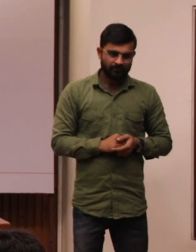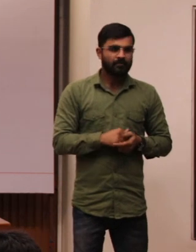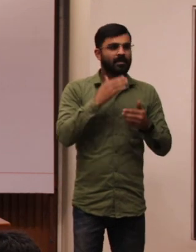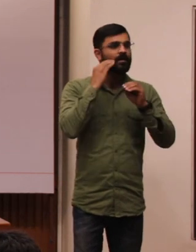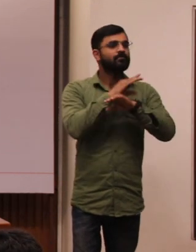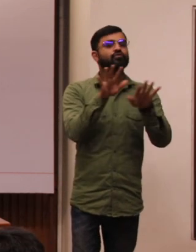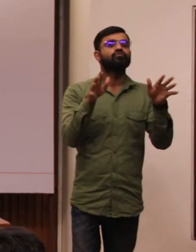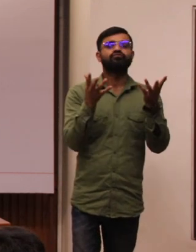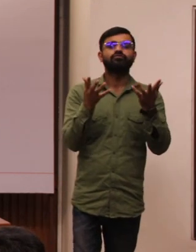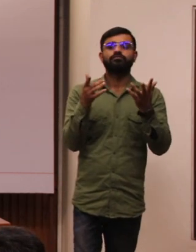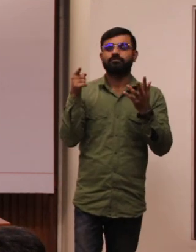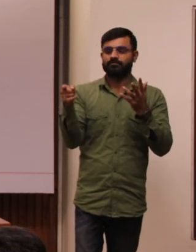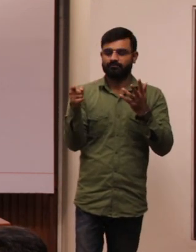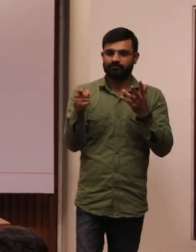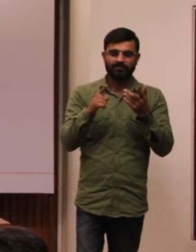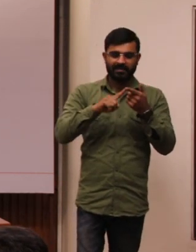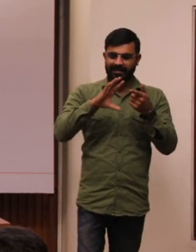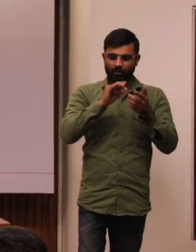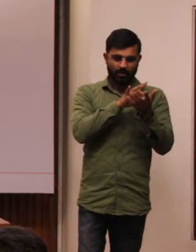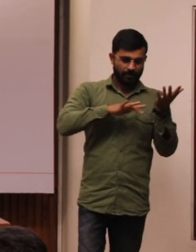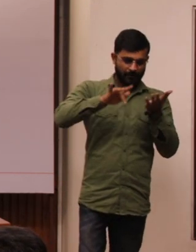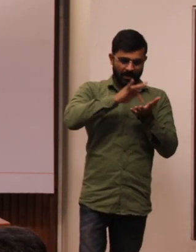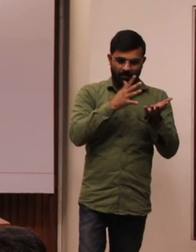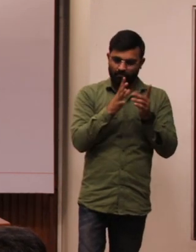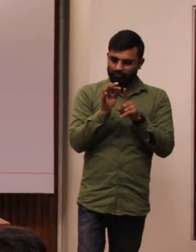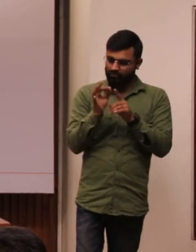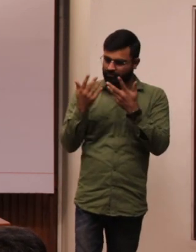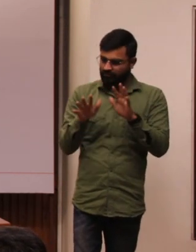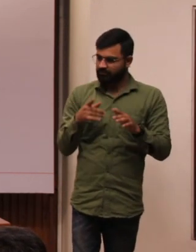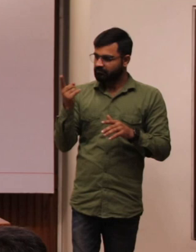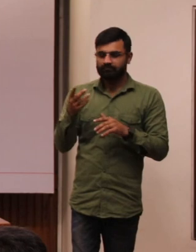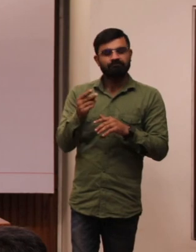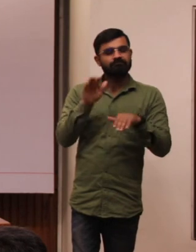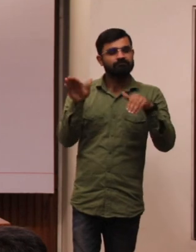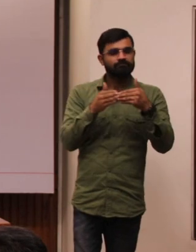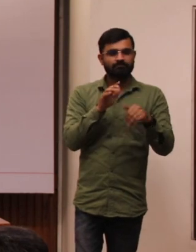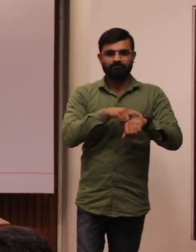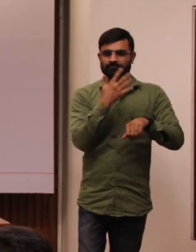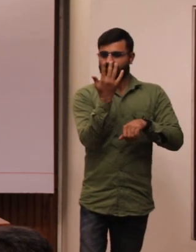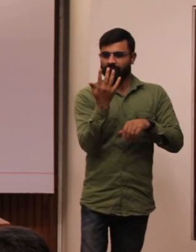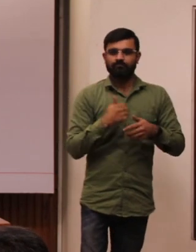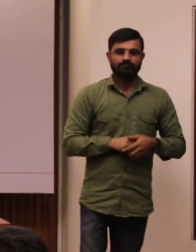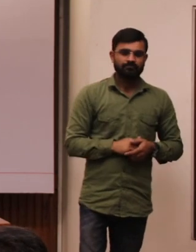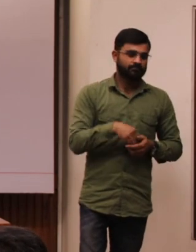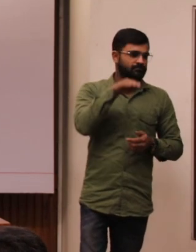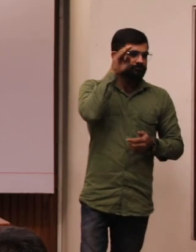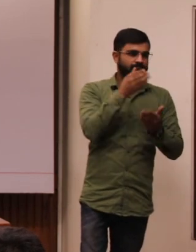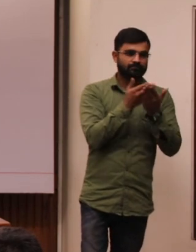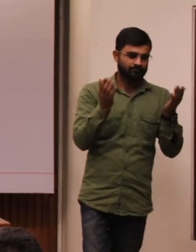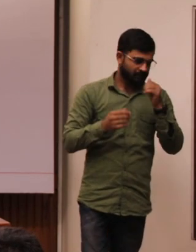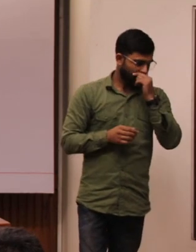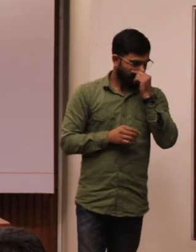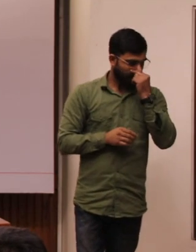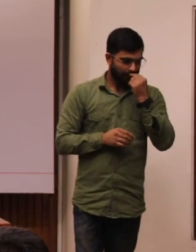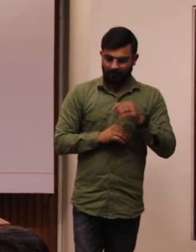inform the audience about what is this eco-restoration and the things you have done. So very quickly, maybe you can 5 minutes. 5 minutes, you can show the slides. Yeah.